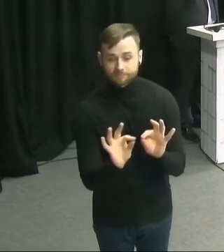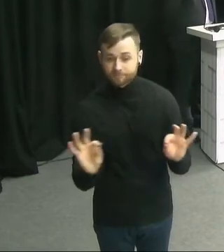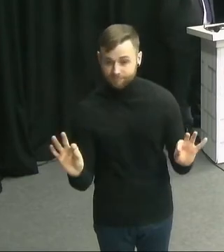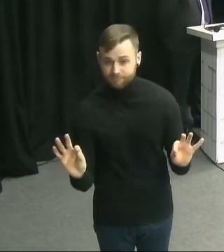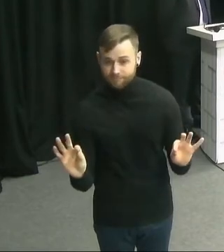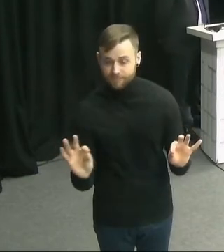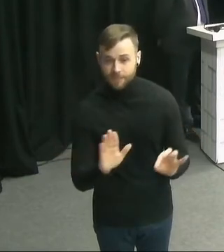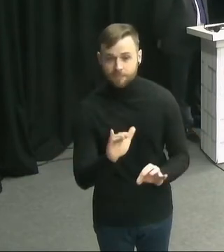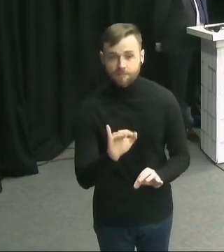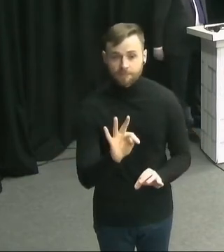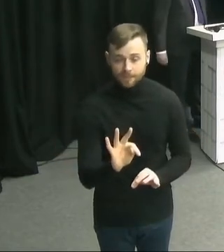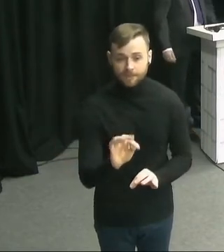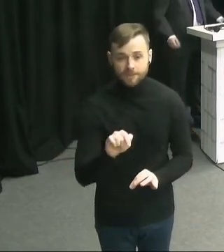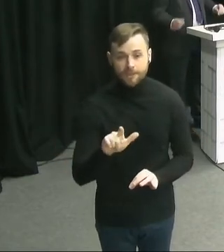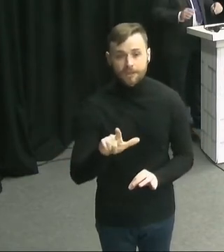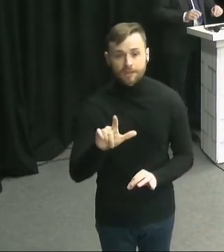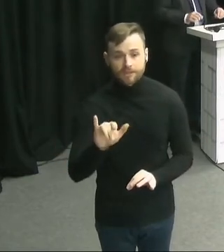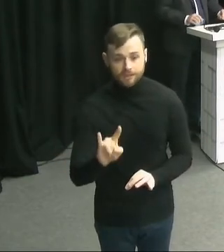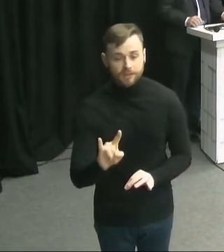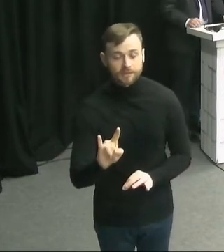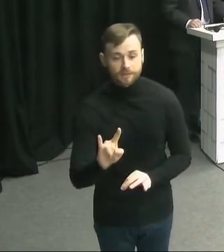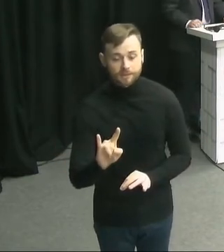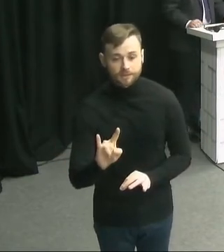broadcast location.